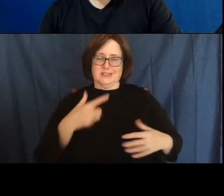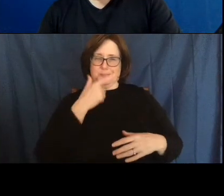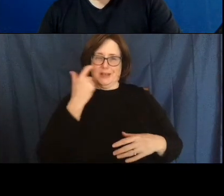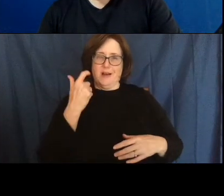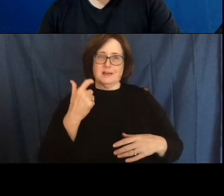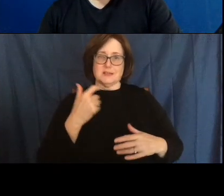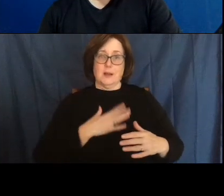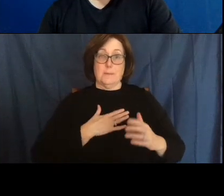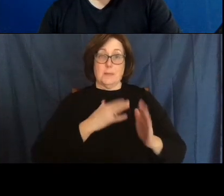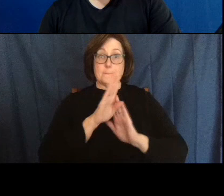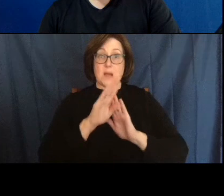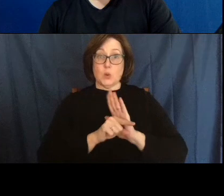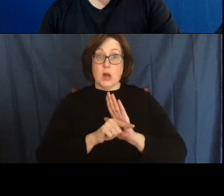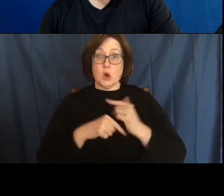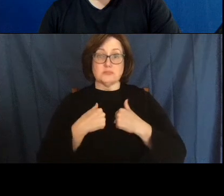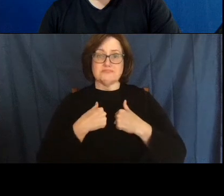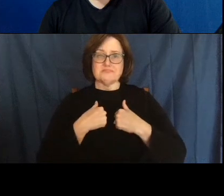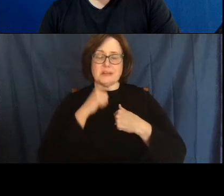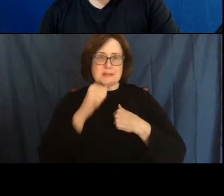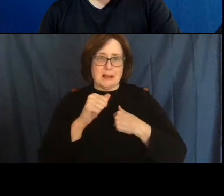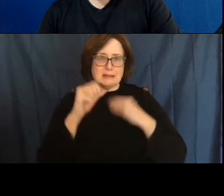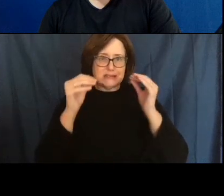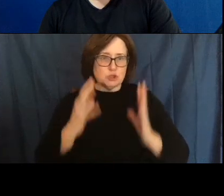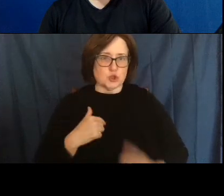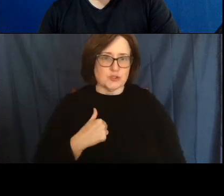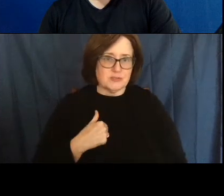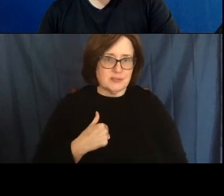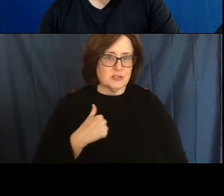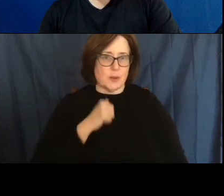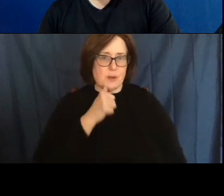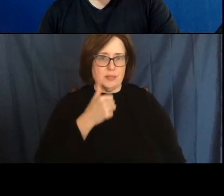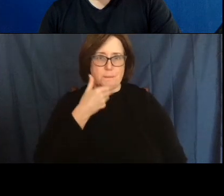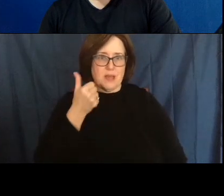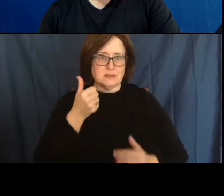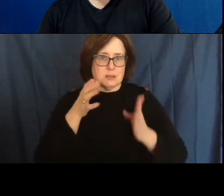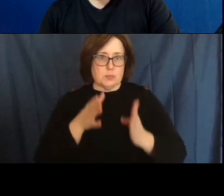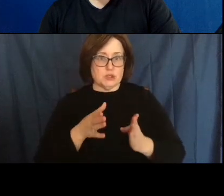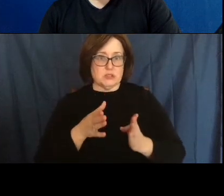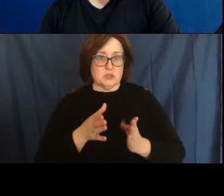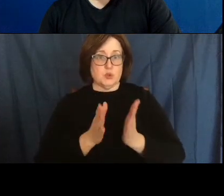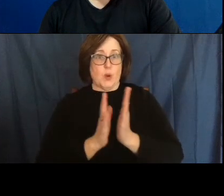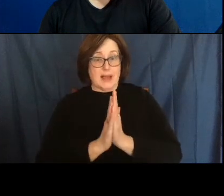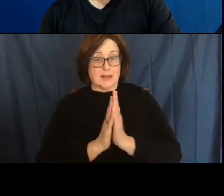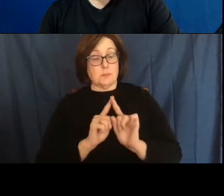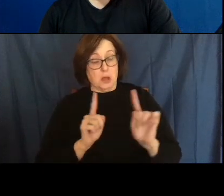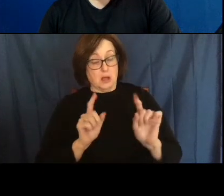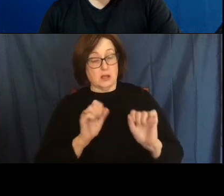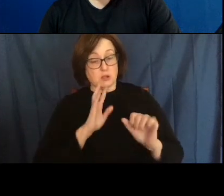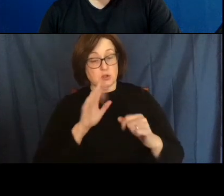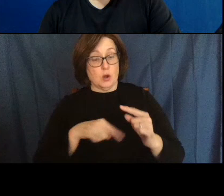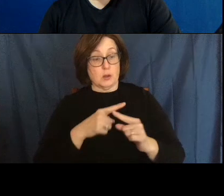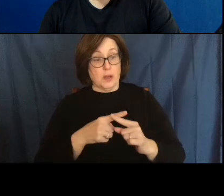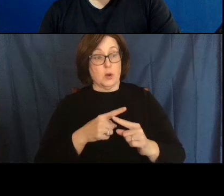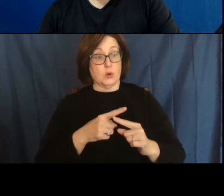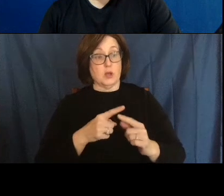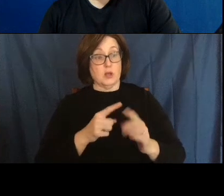of teaching, so I'm not the best person to ask, but I will share my perspective from an education game development point